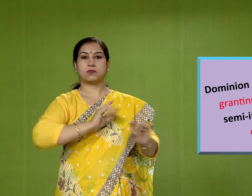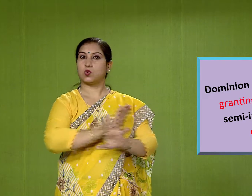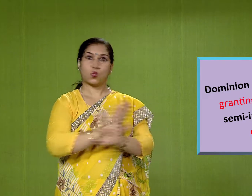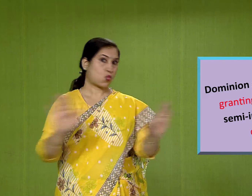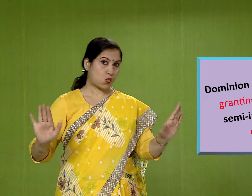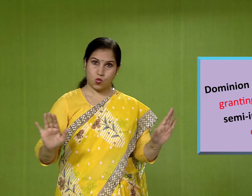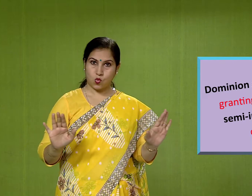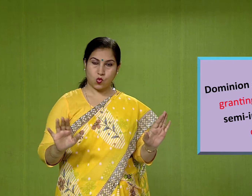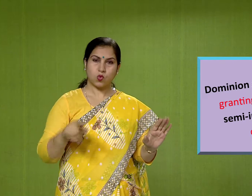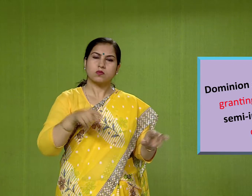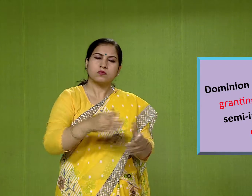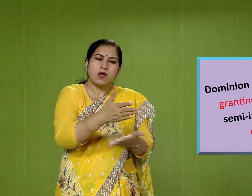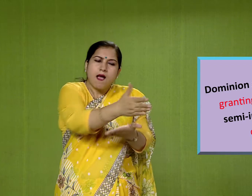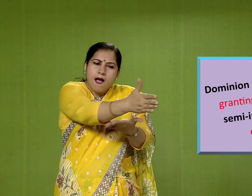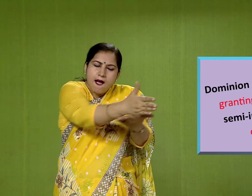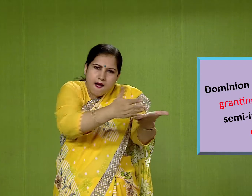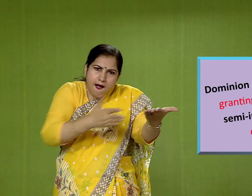and still under British rule.